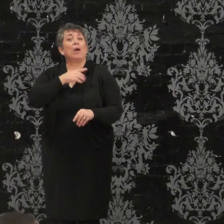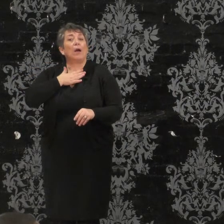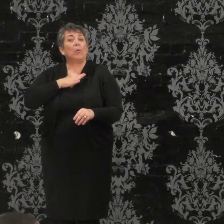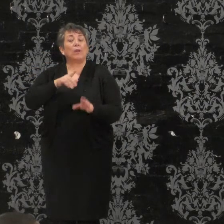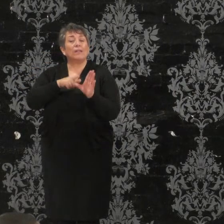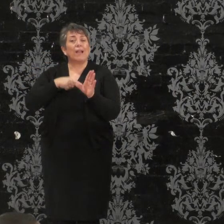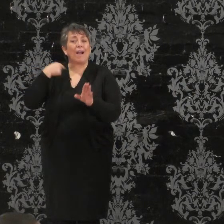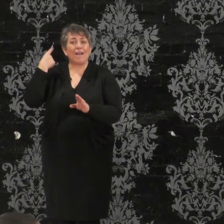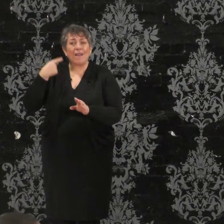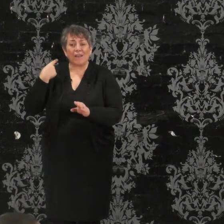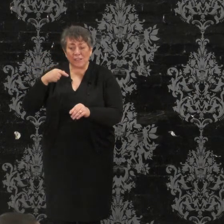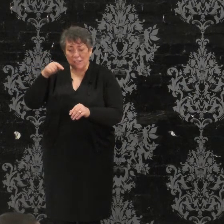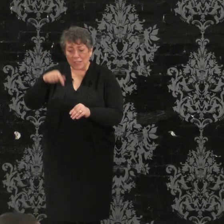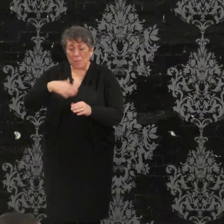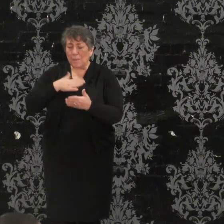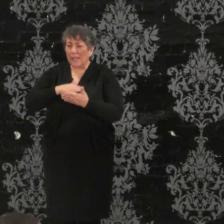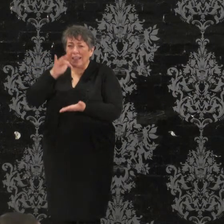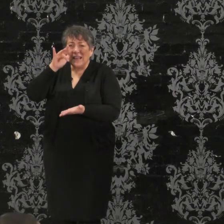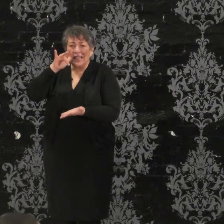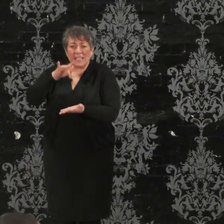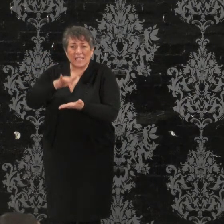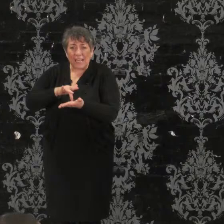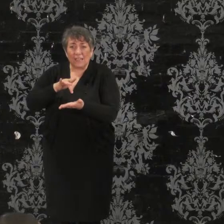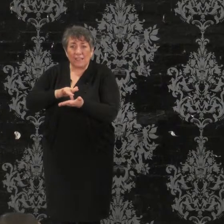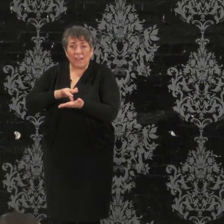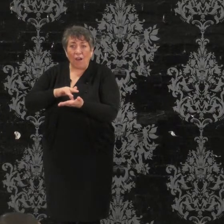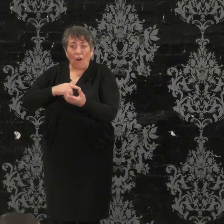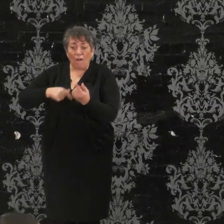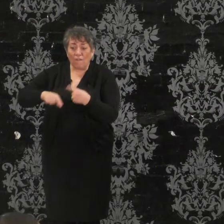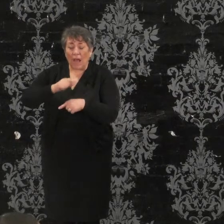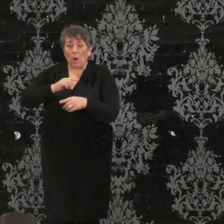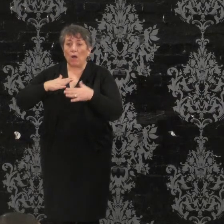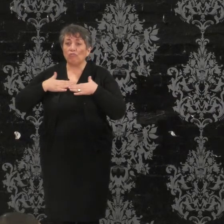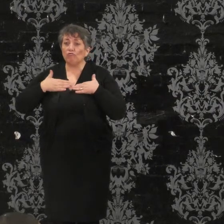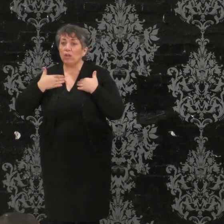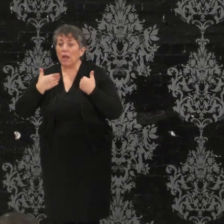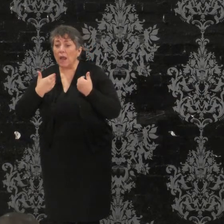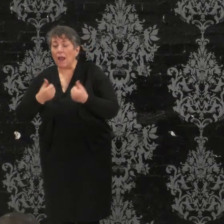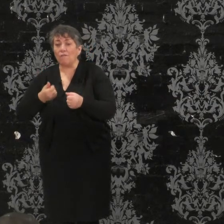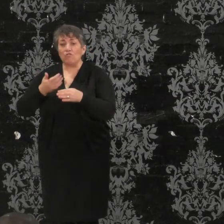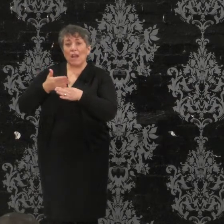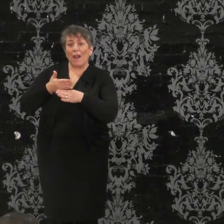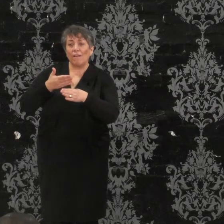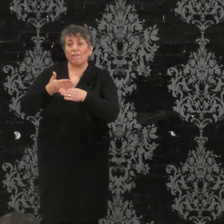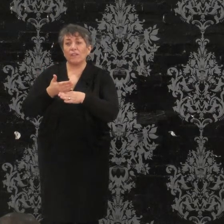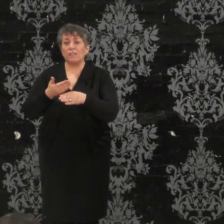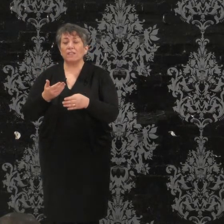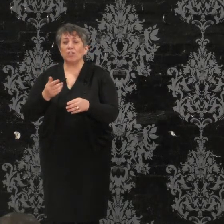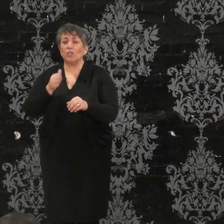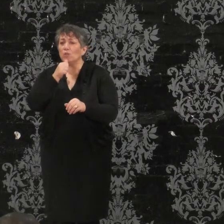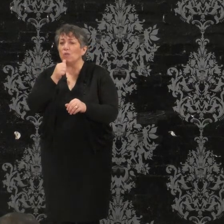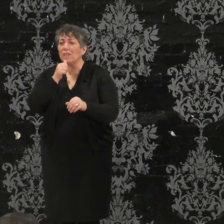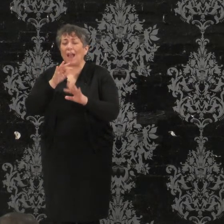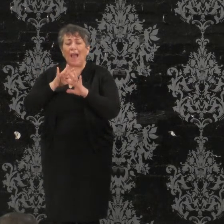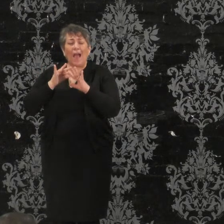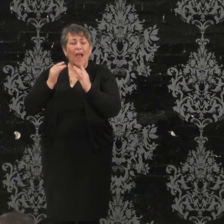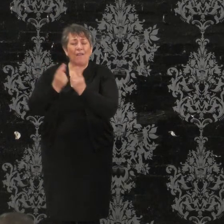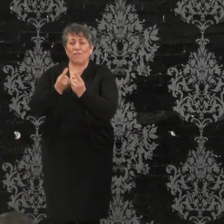efforts, utilising all the resources and levers at our disposal. Let